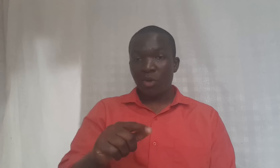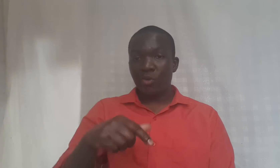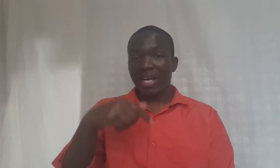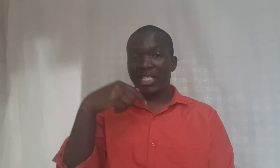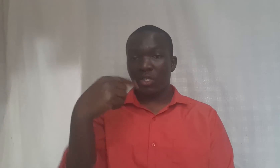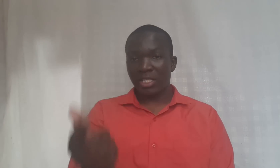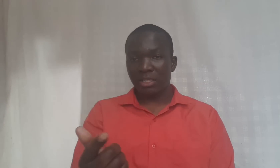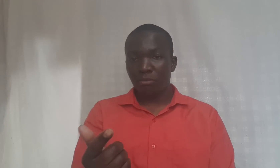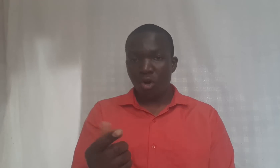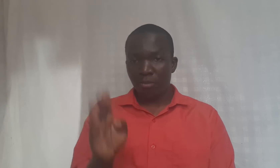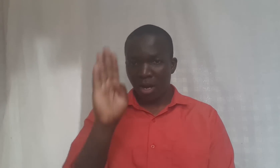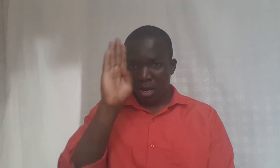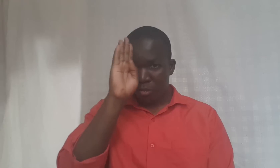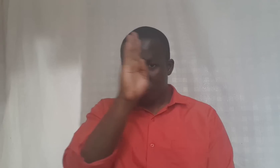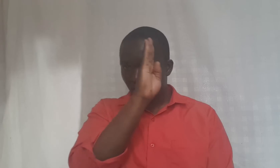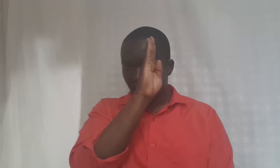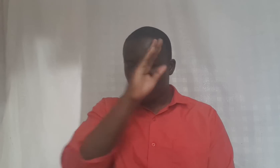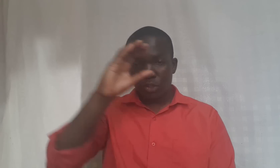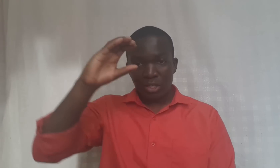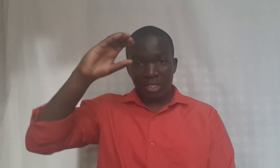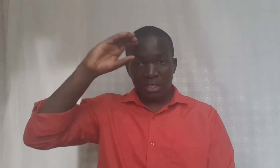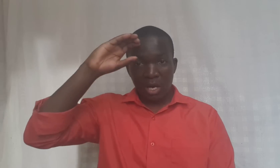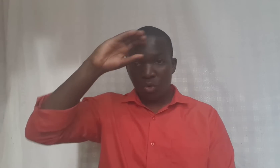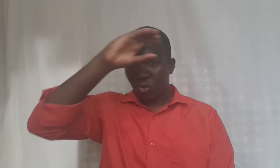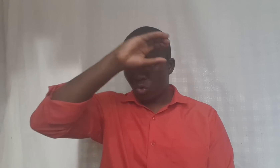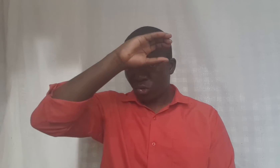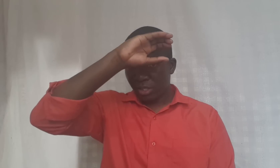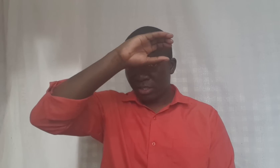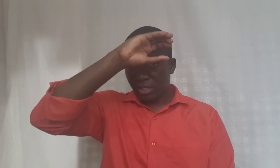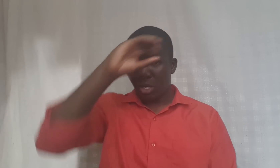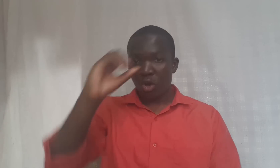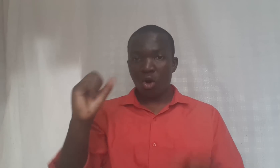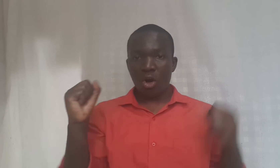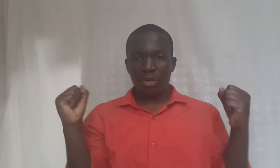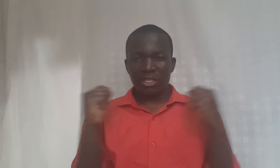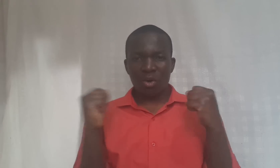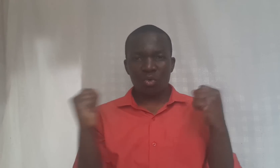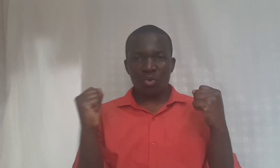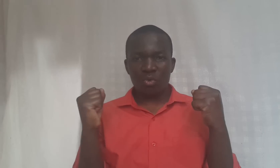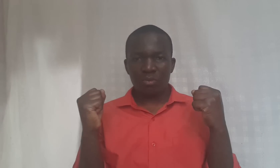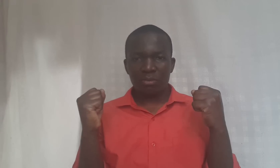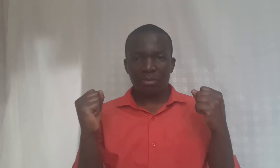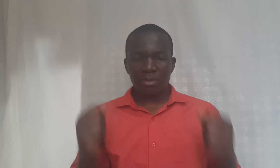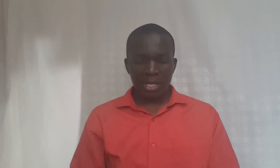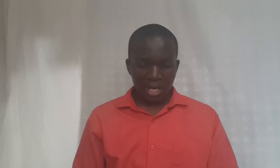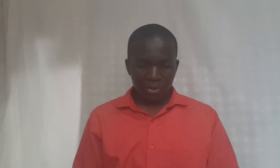way we articulated Bungoma, Bungoma. So this Nyahururu using C, or Nyahururu. That's how we